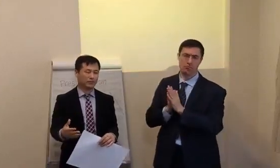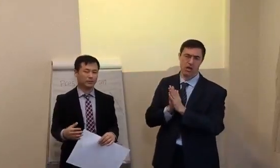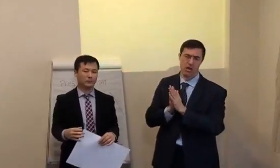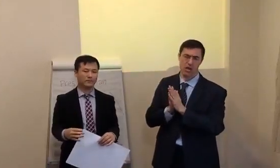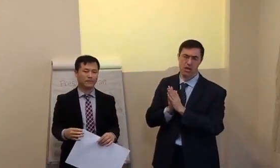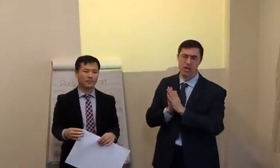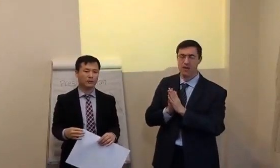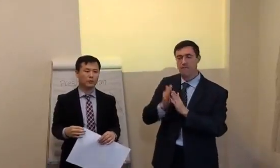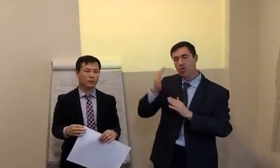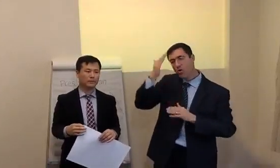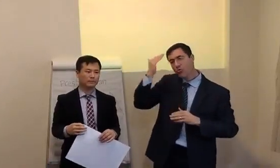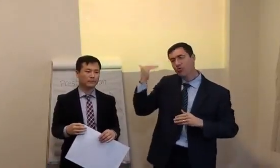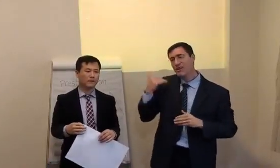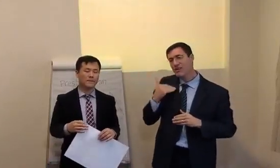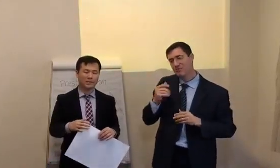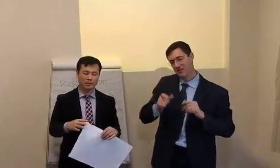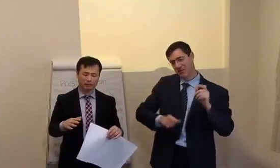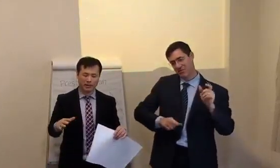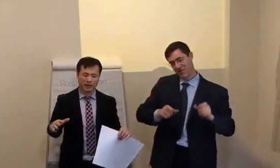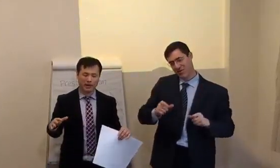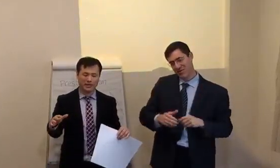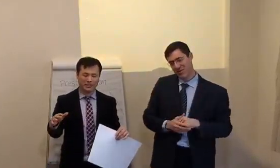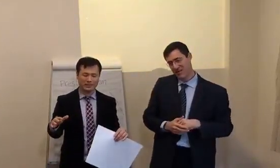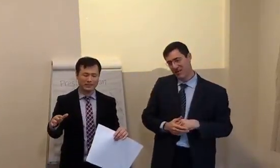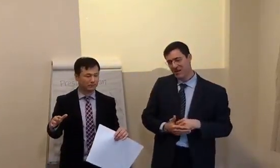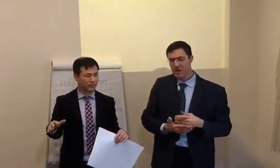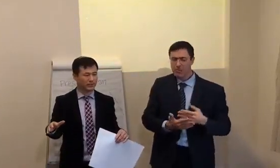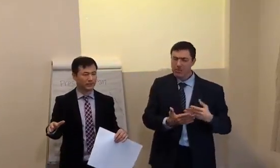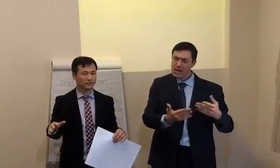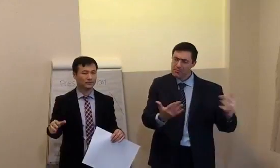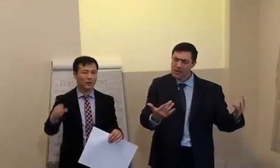people. Many people are in depression.